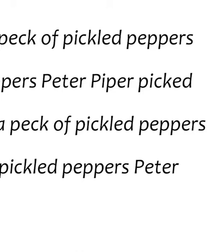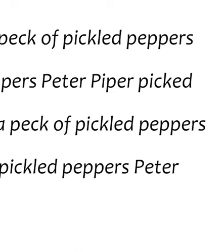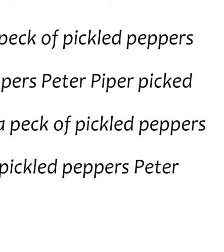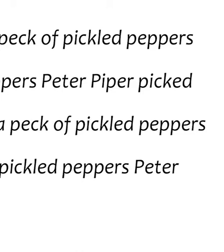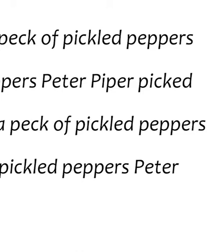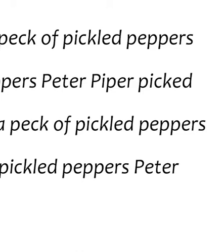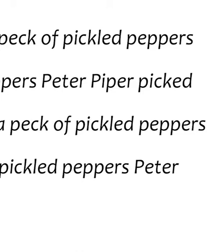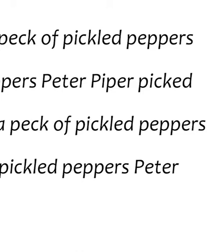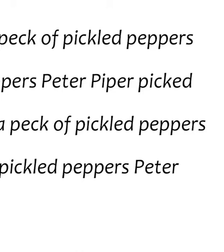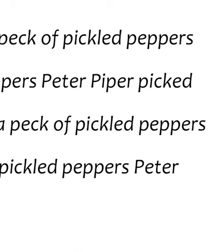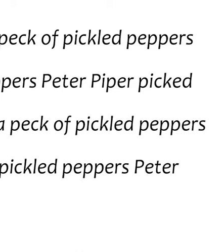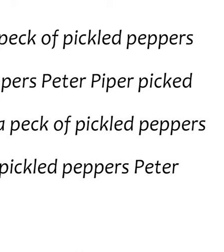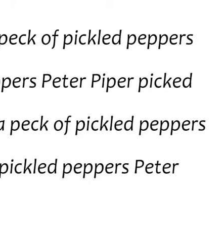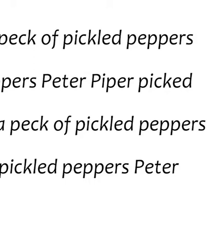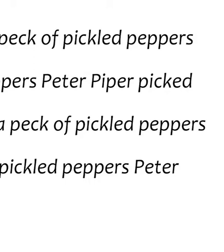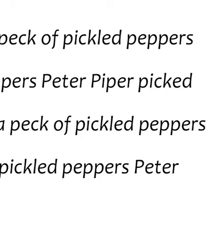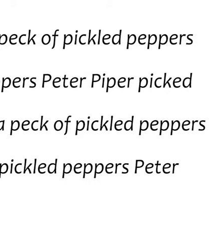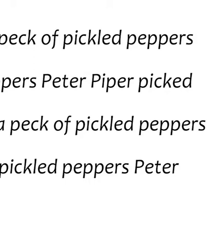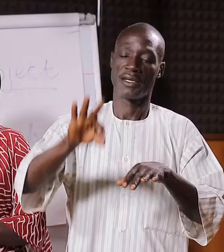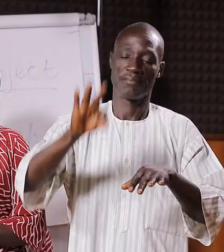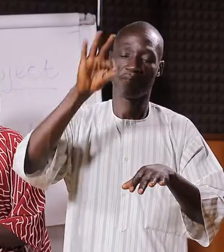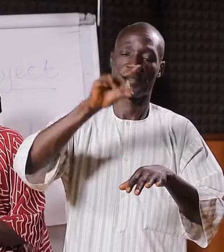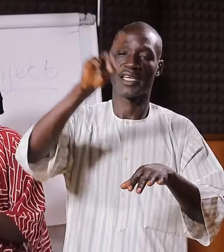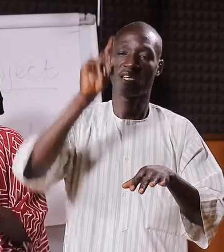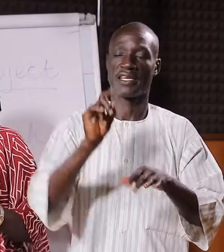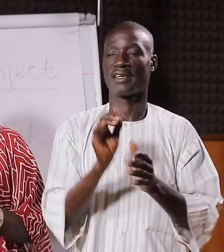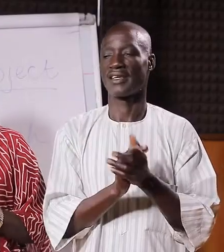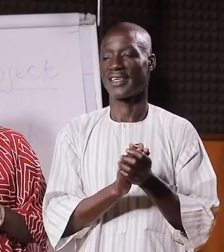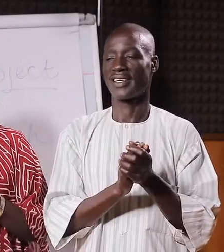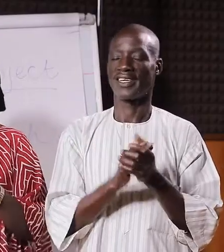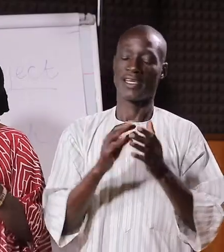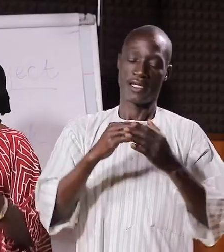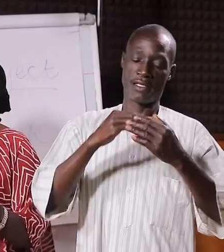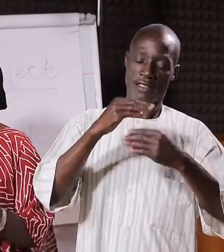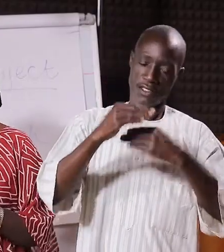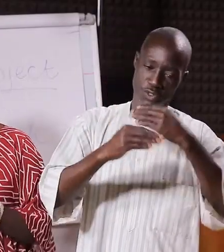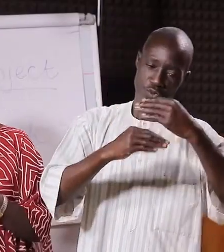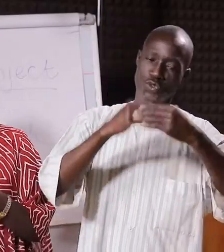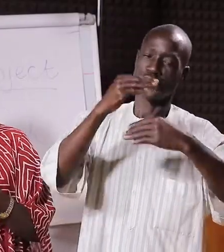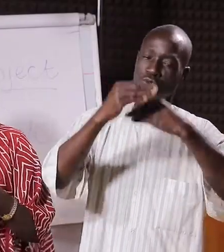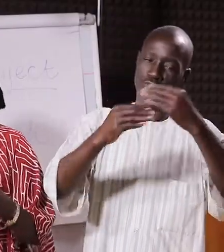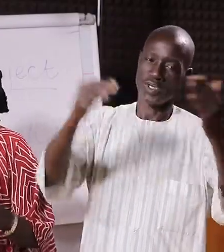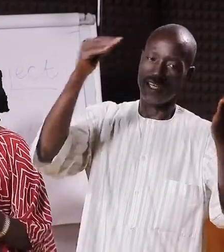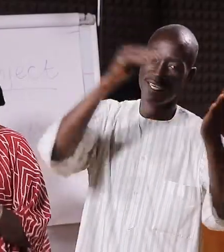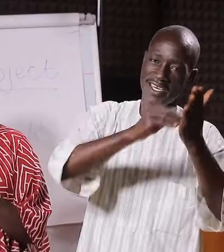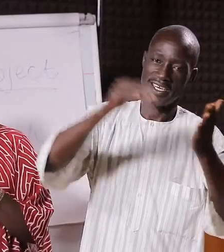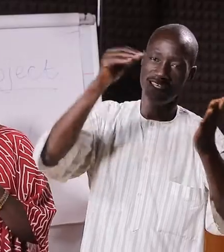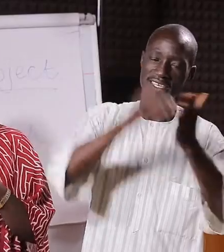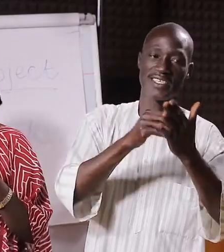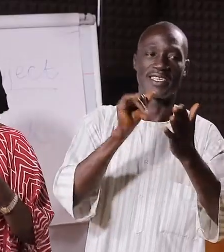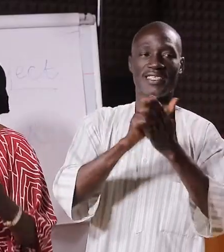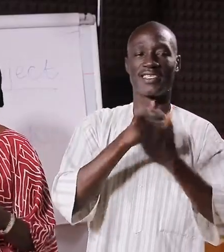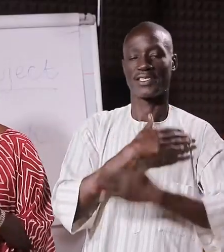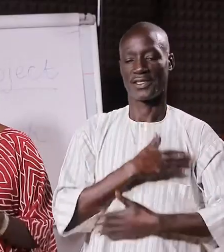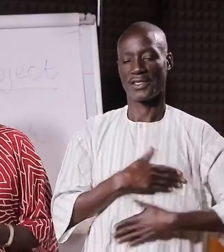is the peck of pickled peppers Peter Piper picked? Now, the speed can go on and on again. That is the enjoyment. That's